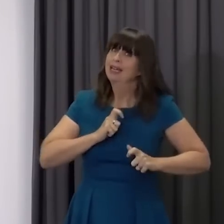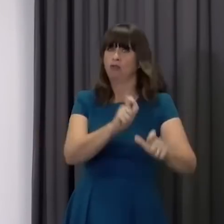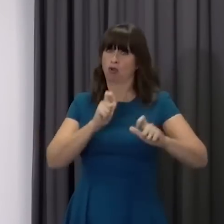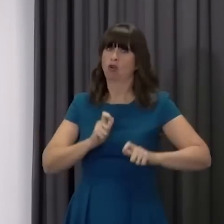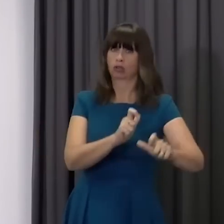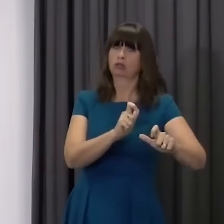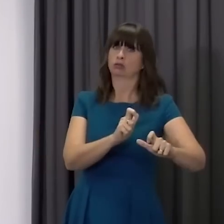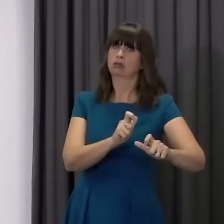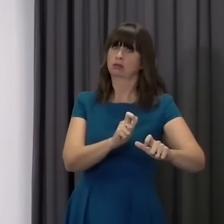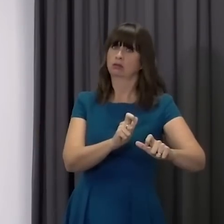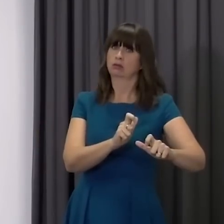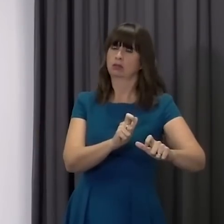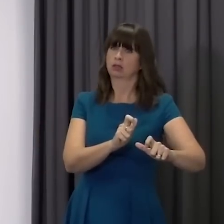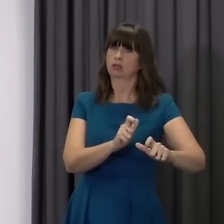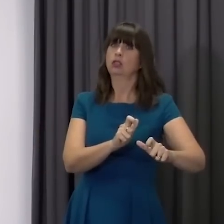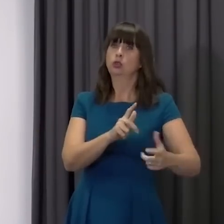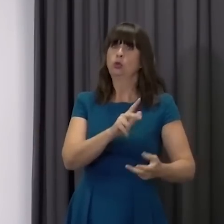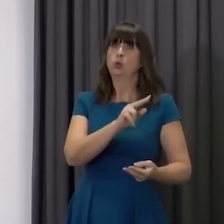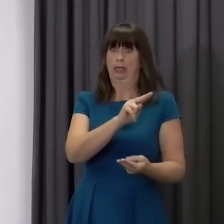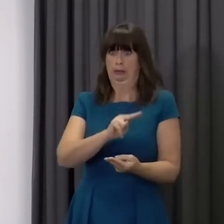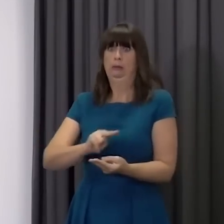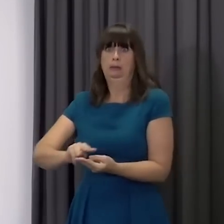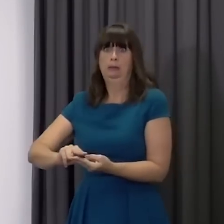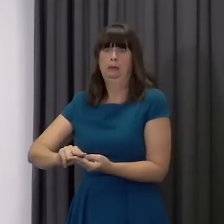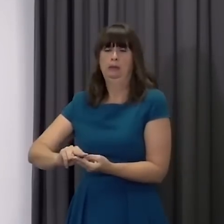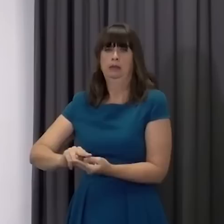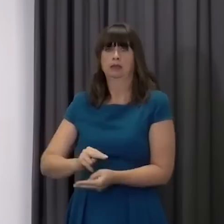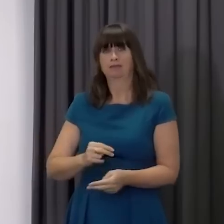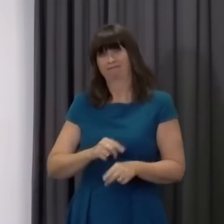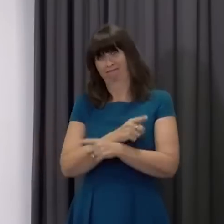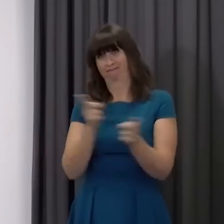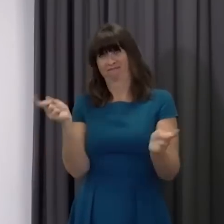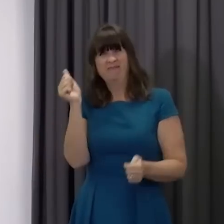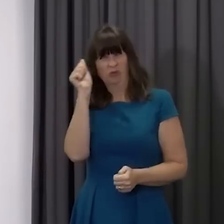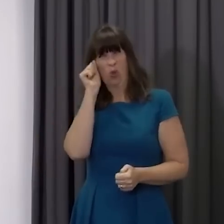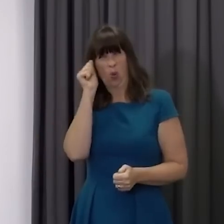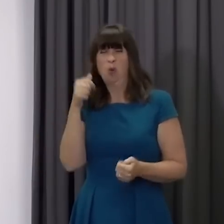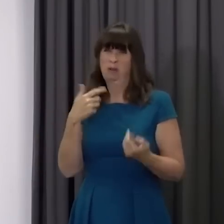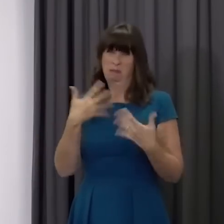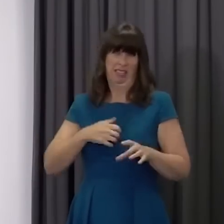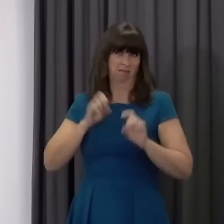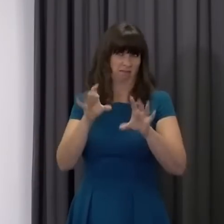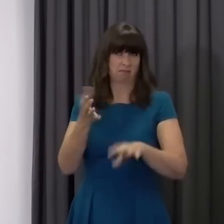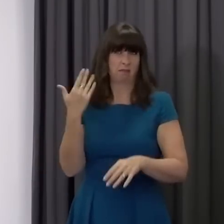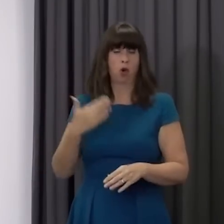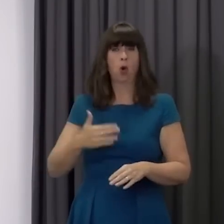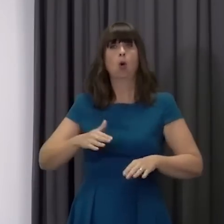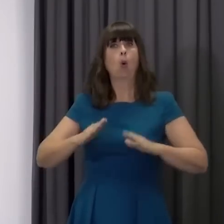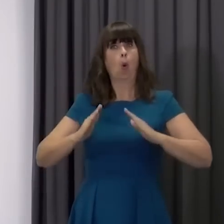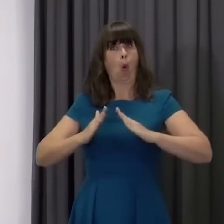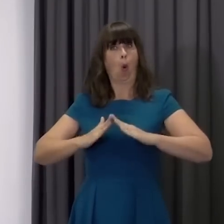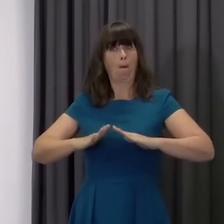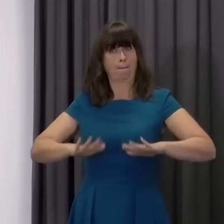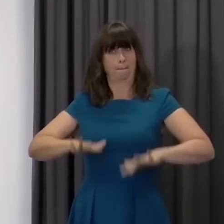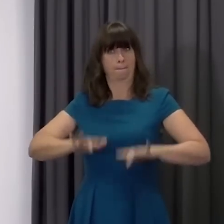positive difference. And these are messages which I hope are very familiar here in Wales. Working from home